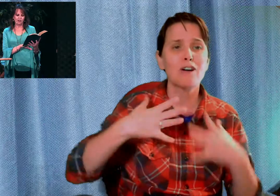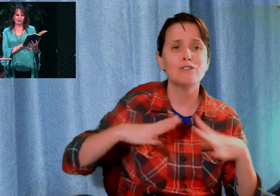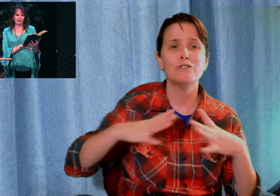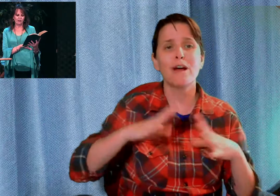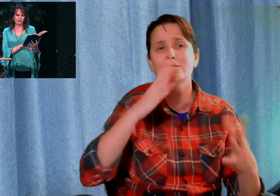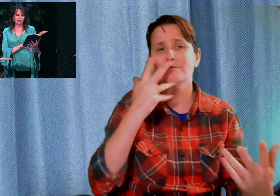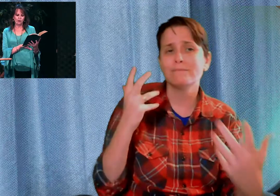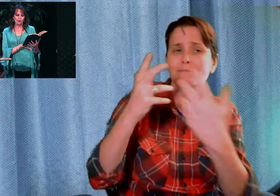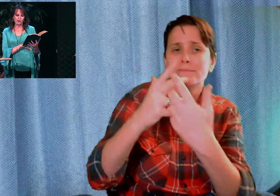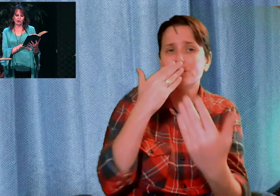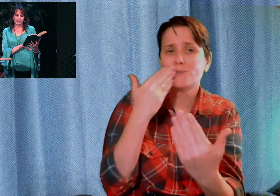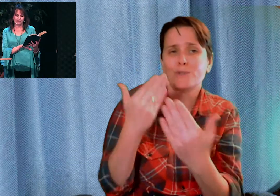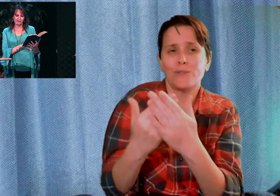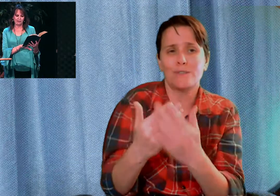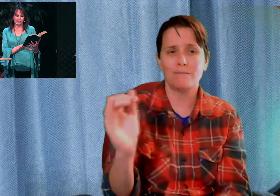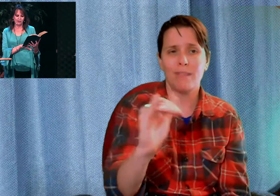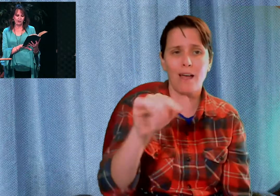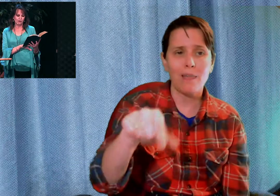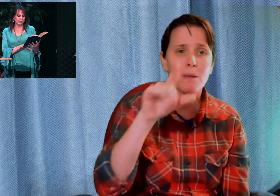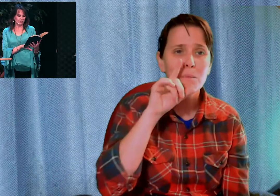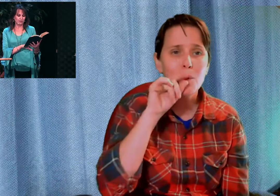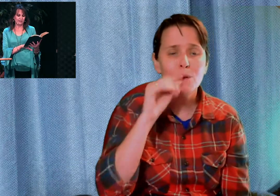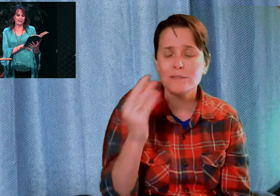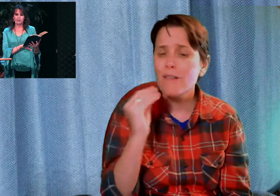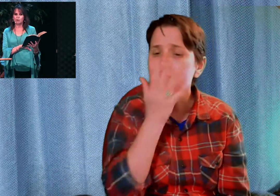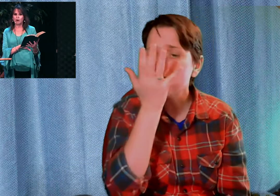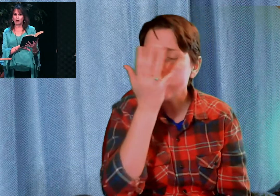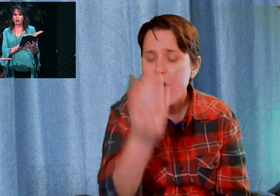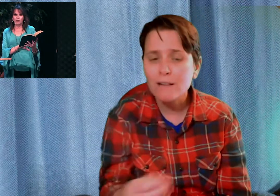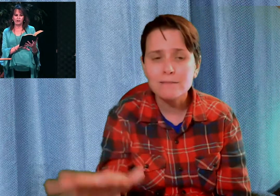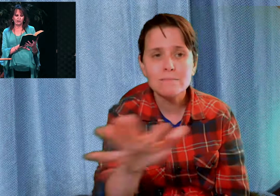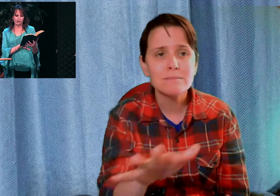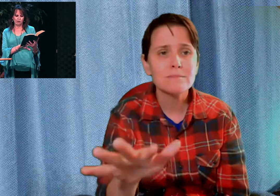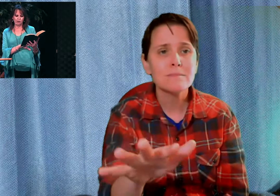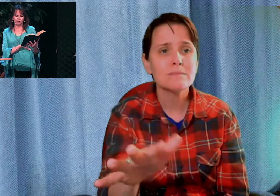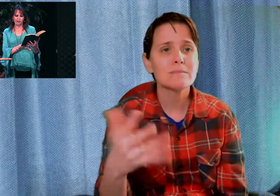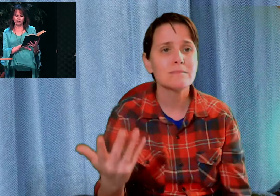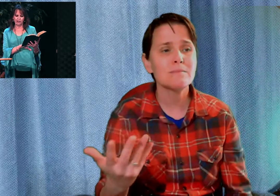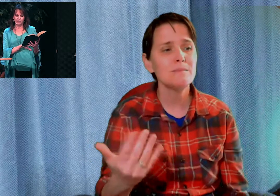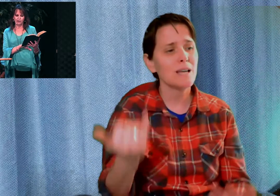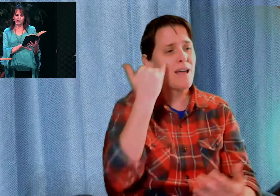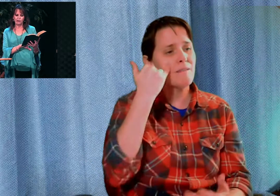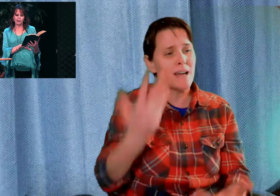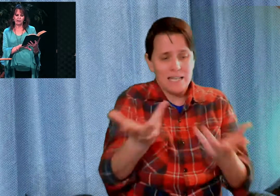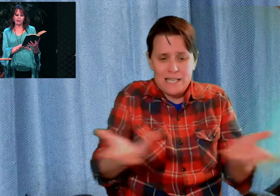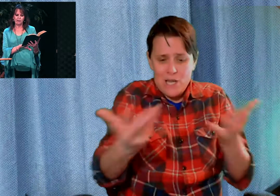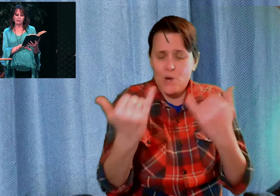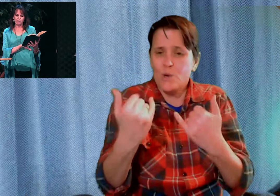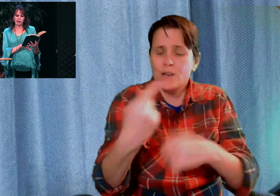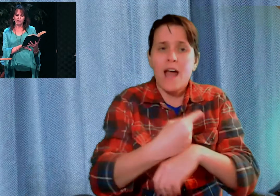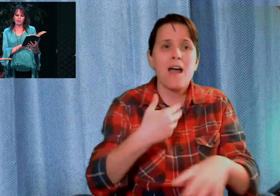how God clothes the grass of the field, which is here today and tomorrow is thrown into the fire, will he